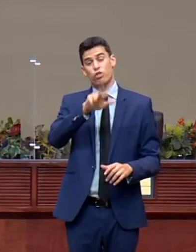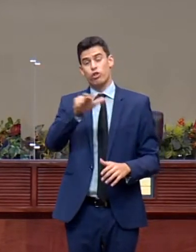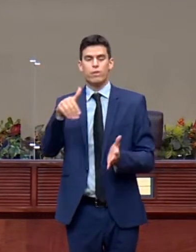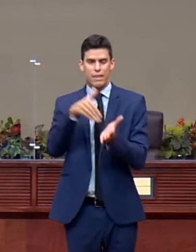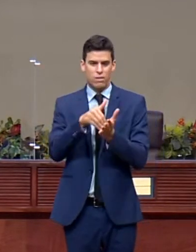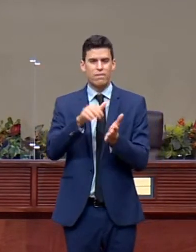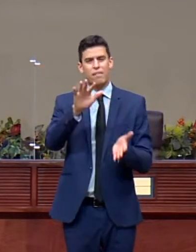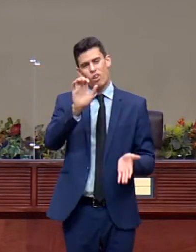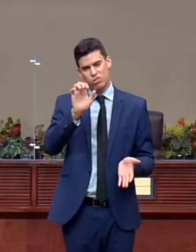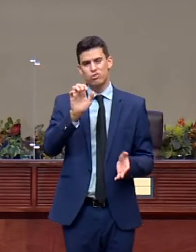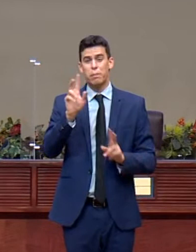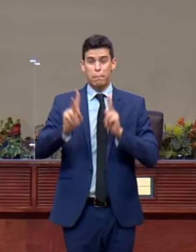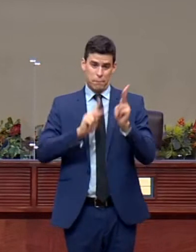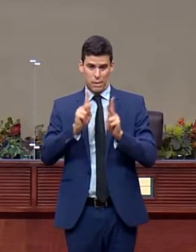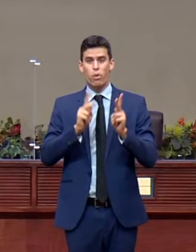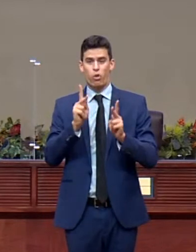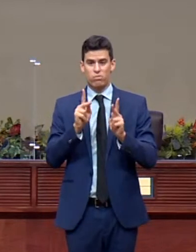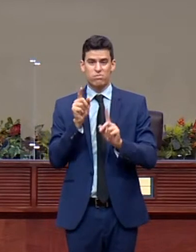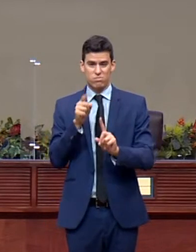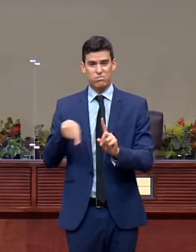133,537 individuals.